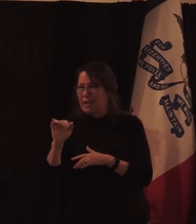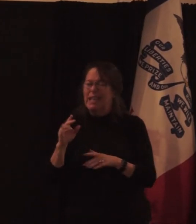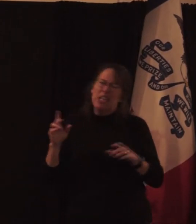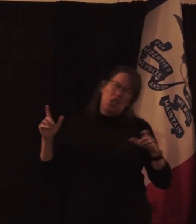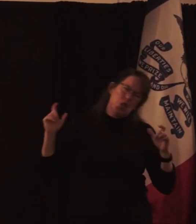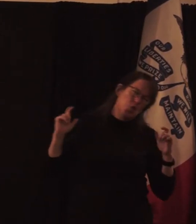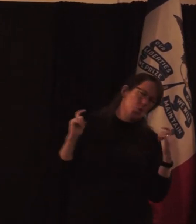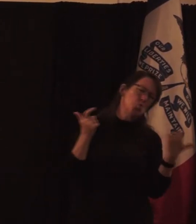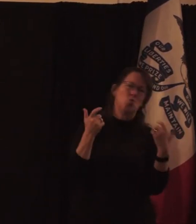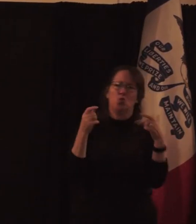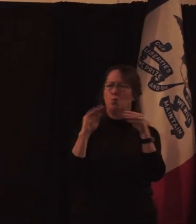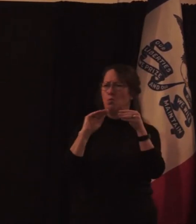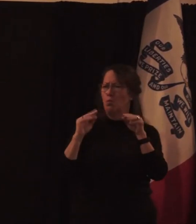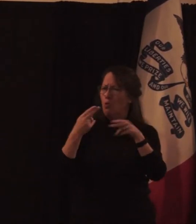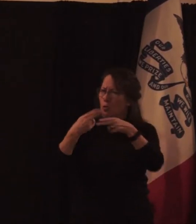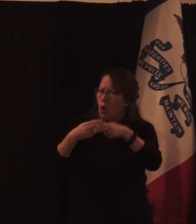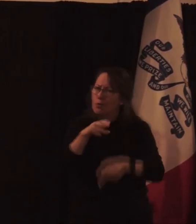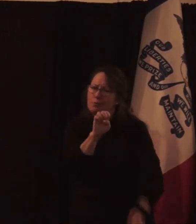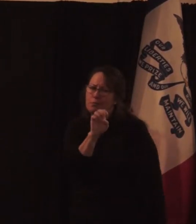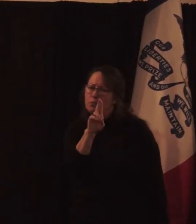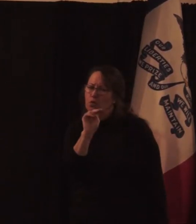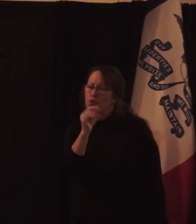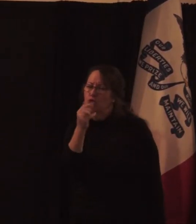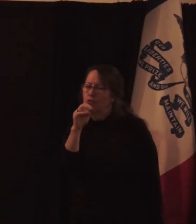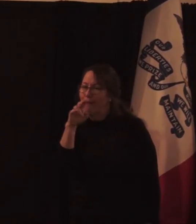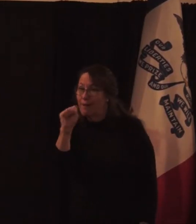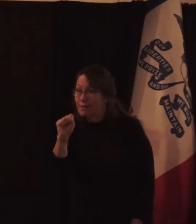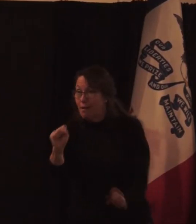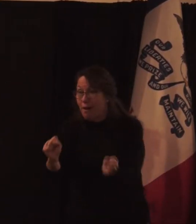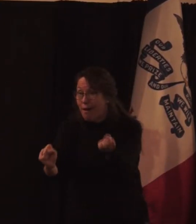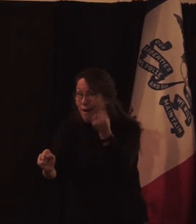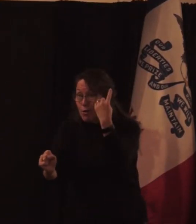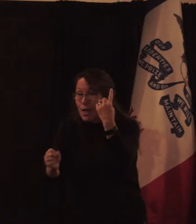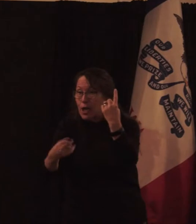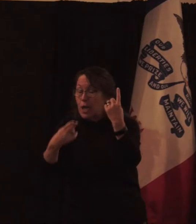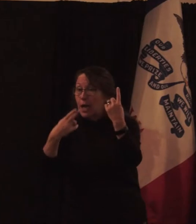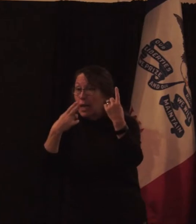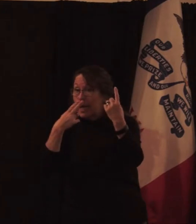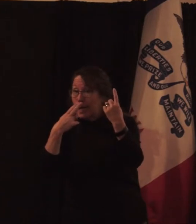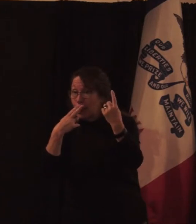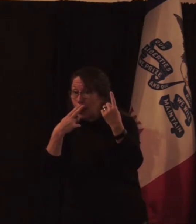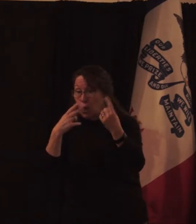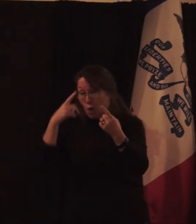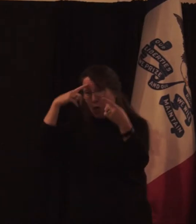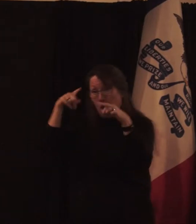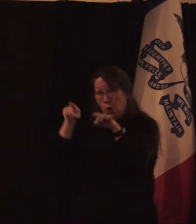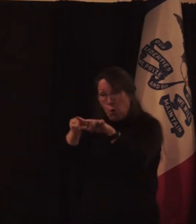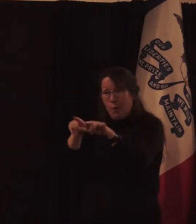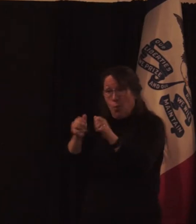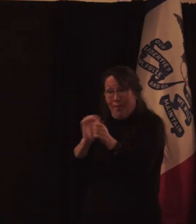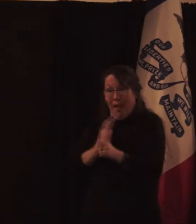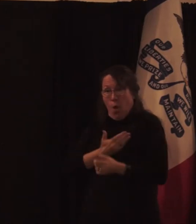eugenics movement. And quite frankly, Adolf Hitler cited our eugenics movement in Mein Kampf.